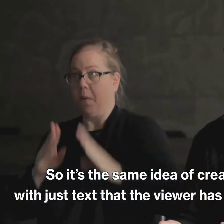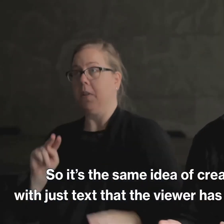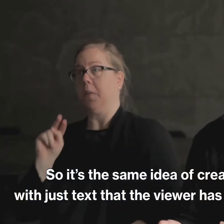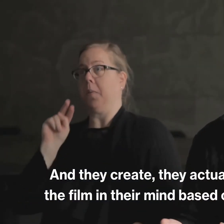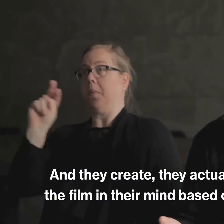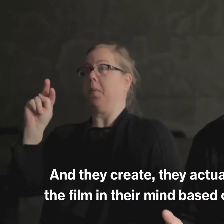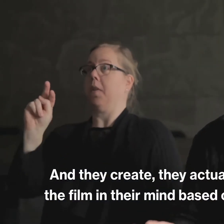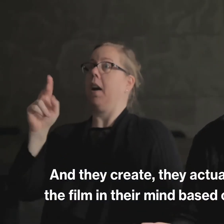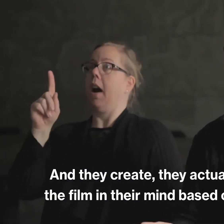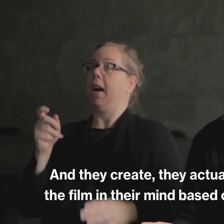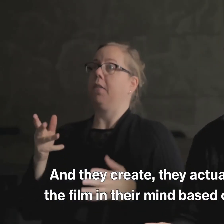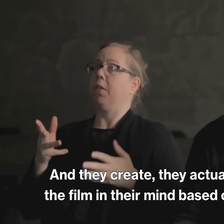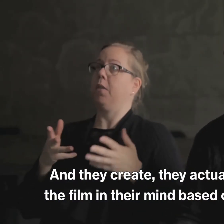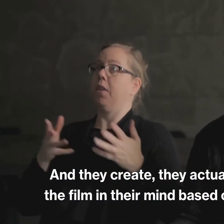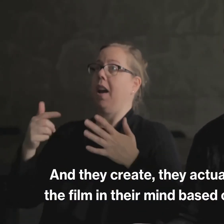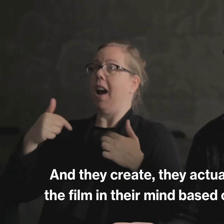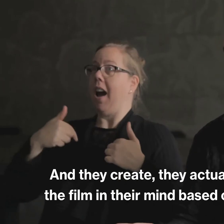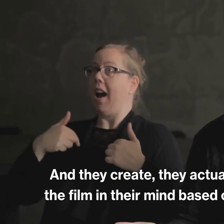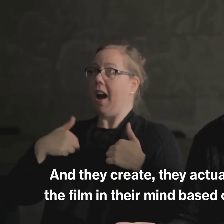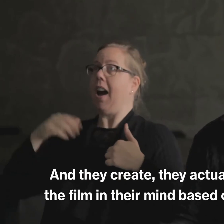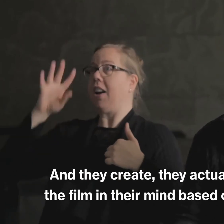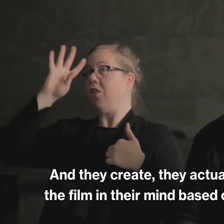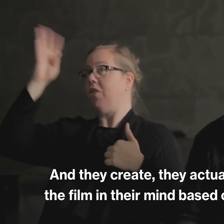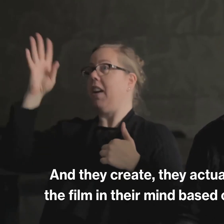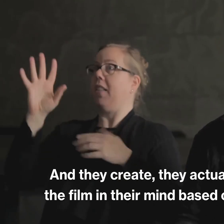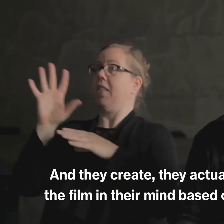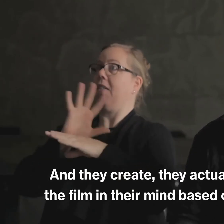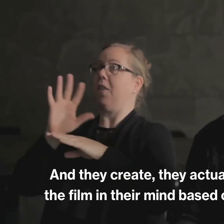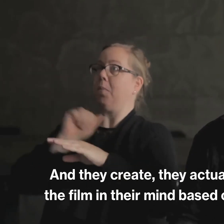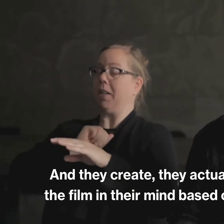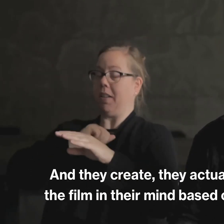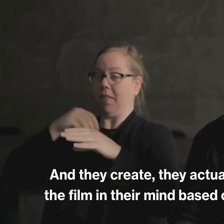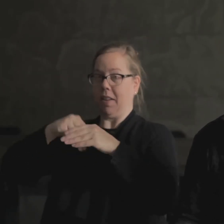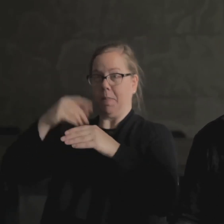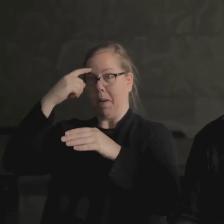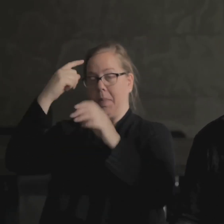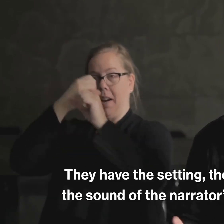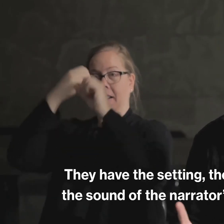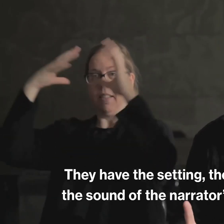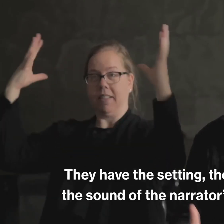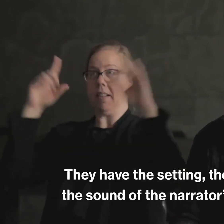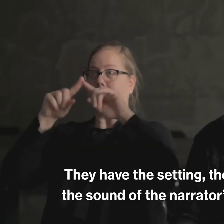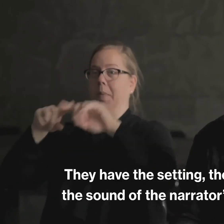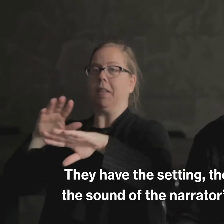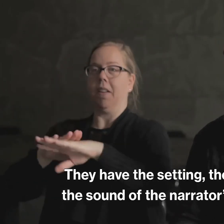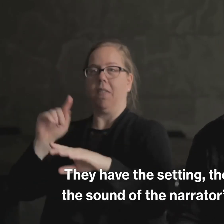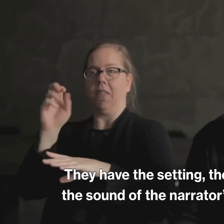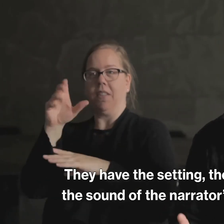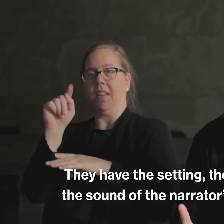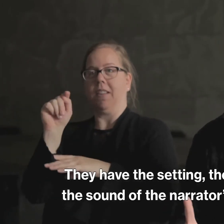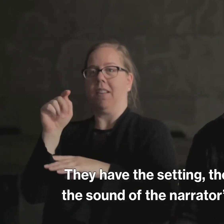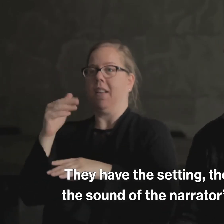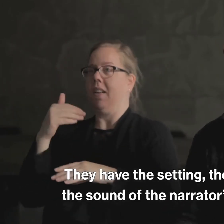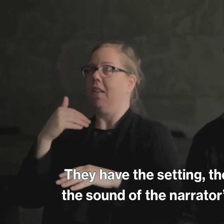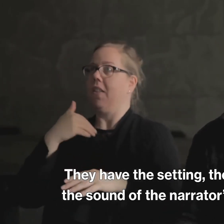with, and they actually create the film in their mind based on the text. They have the setting, they have the sound of the